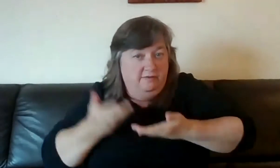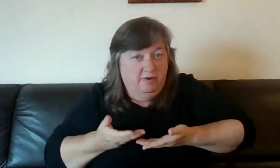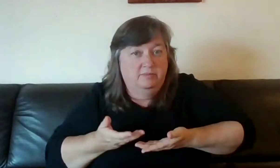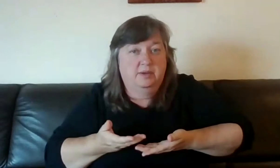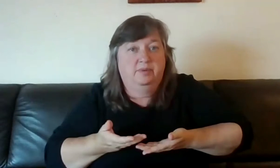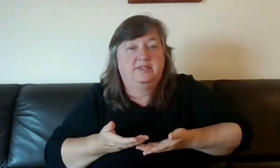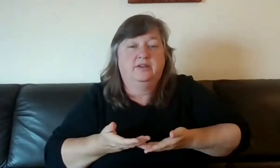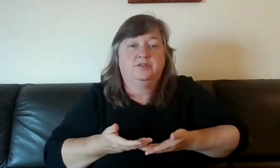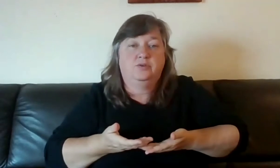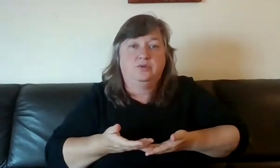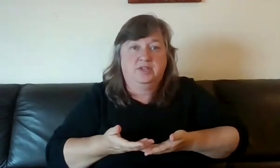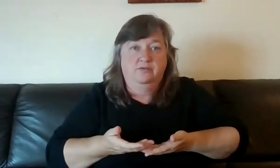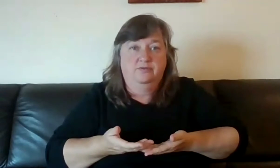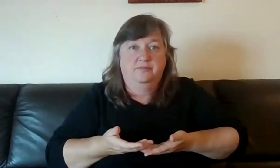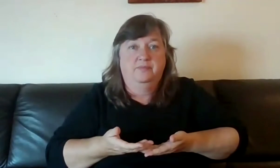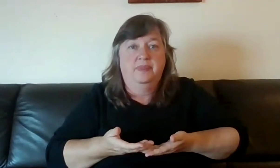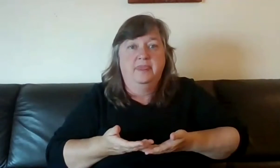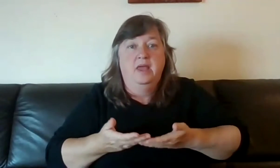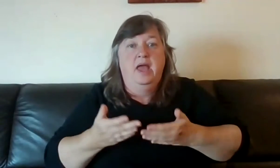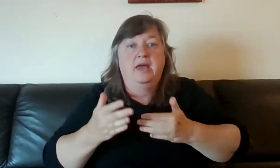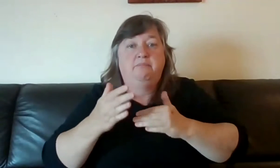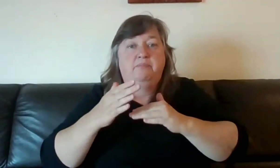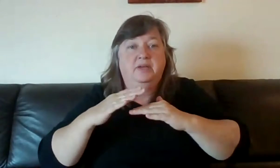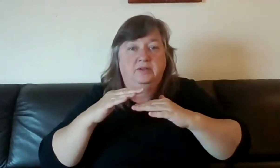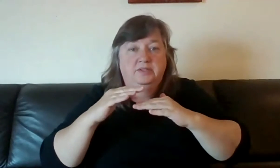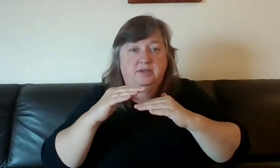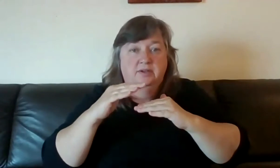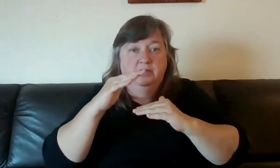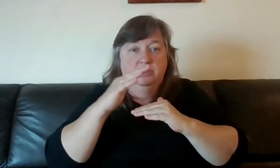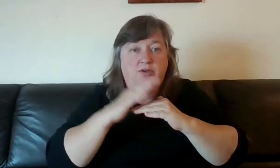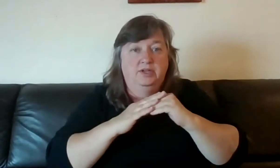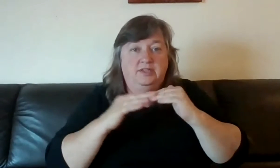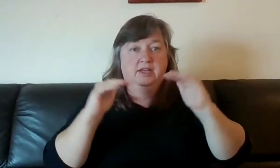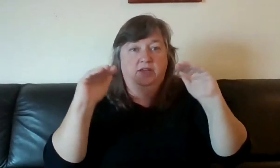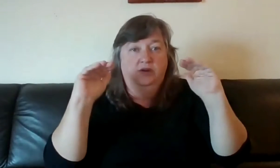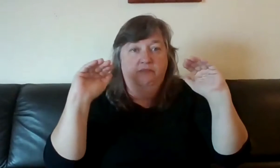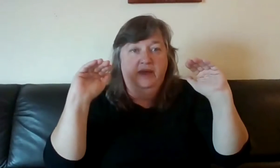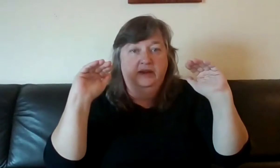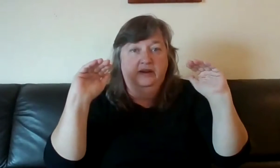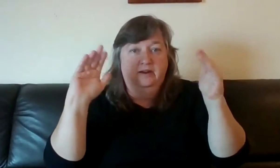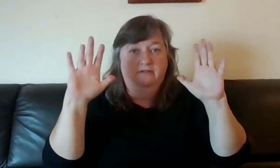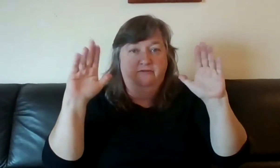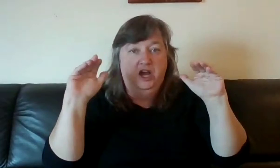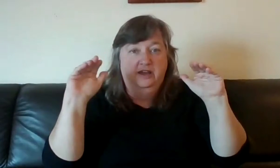from someplace else to yourself. And build, you're going to take your bent